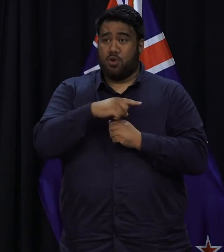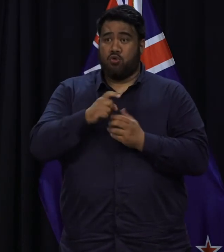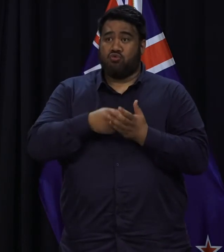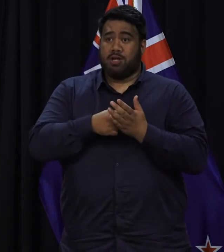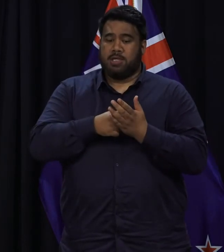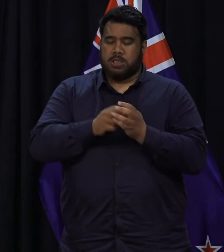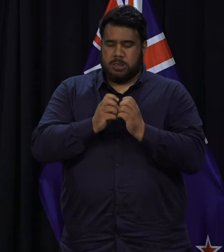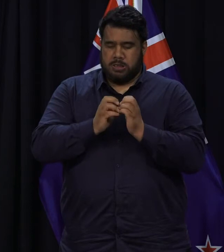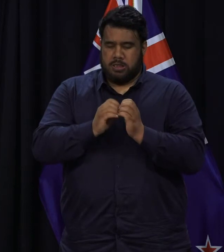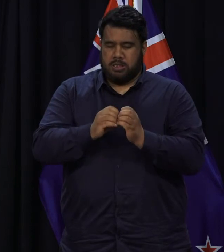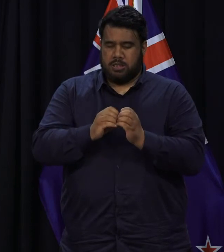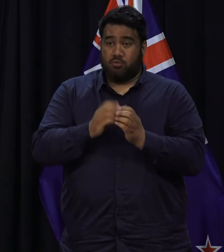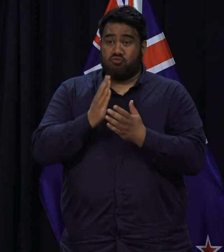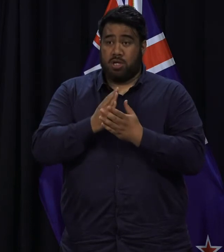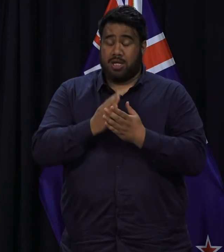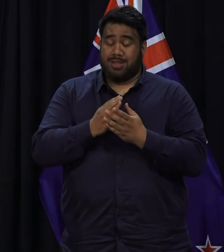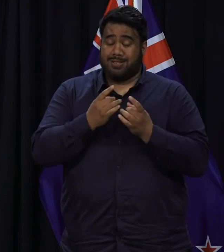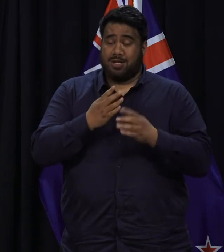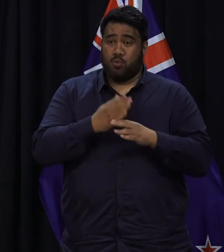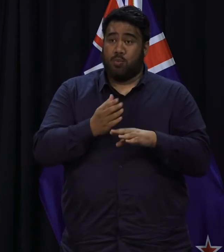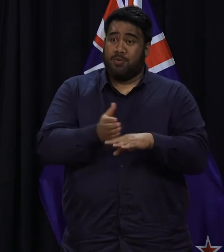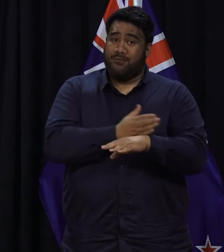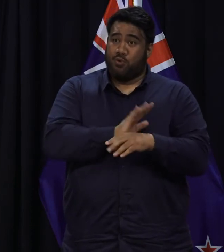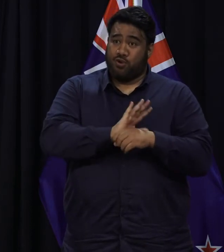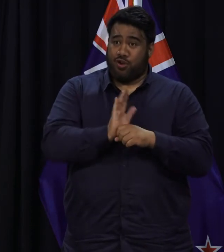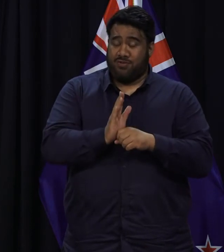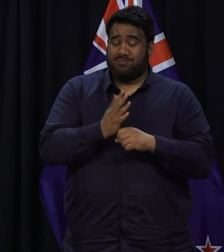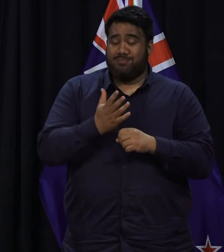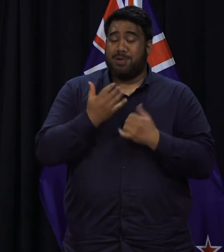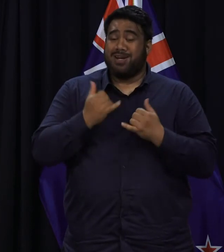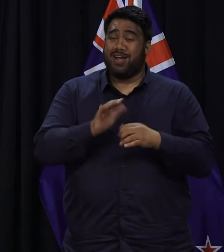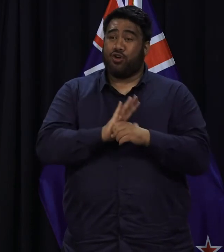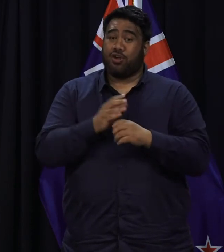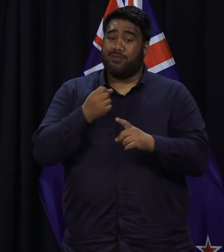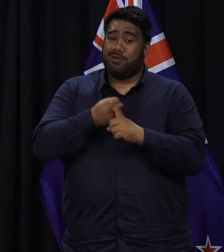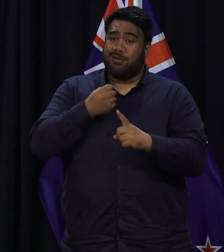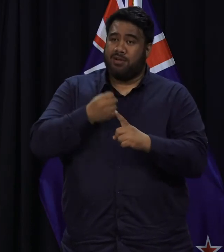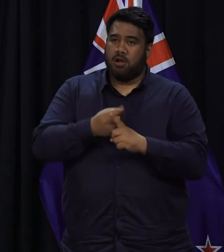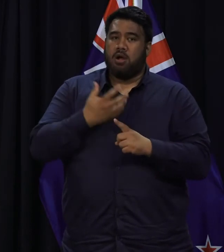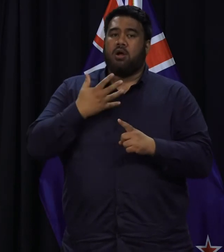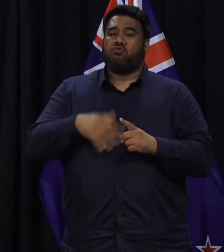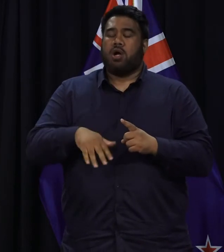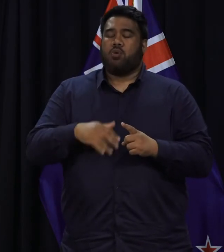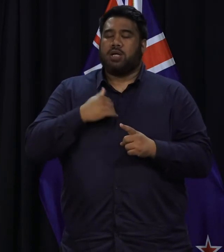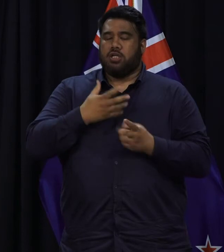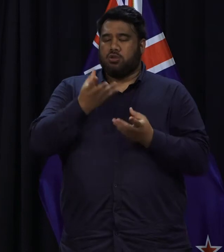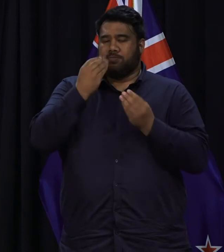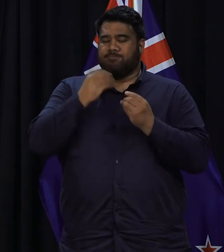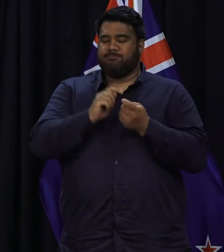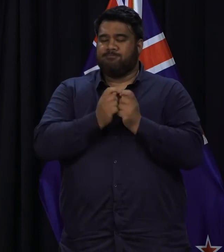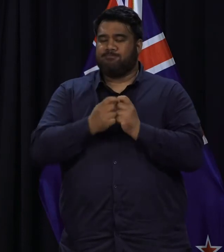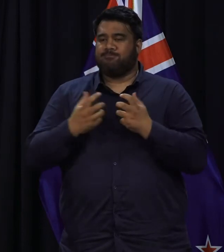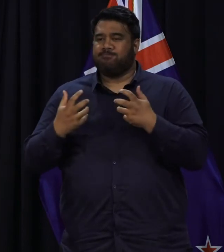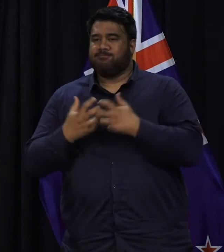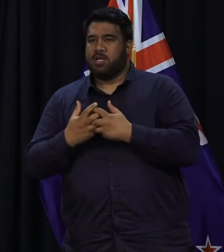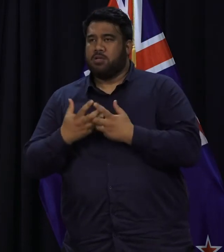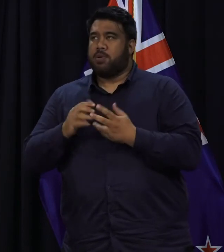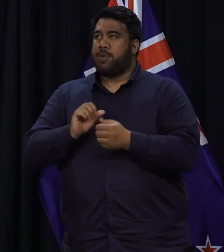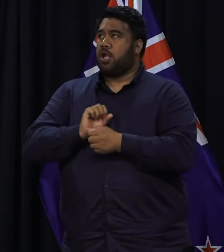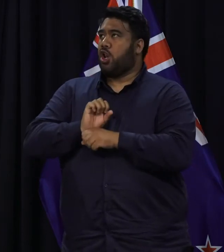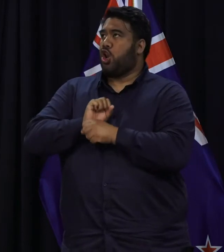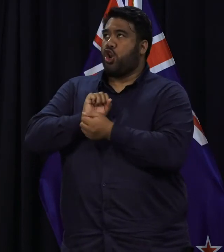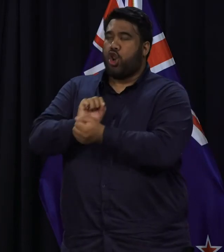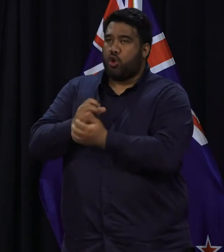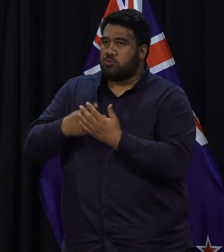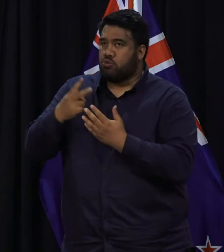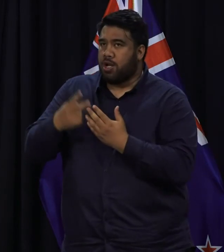this pre-COVID. Now I think it's our job to learn the lessons of COVID and say, actually, we're leaning now more towards a loan scheme, or is